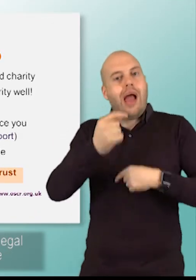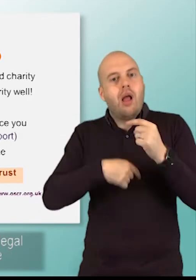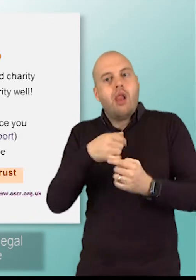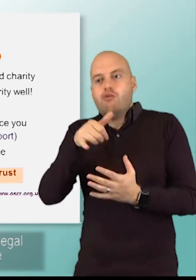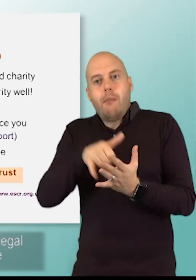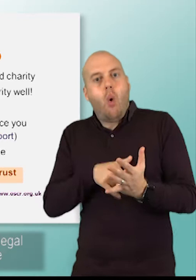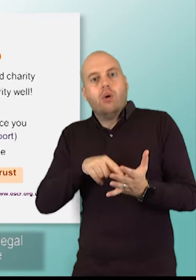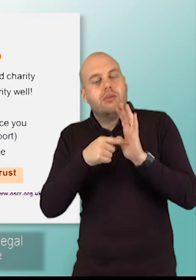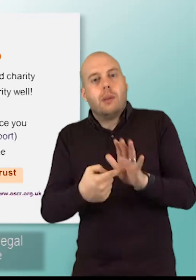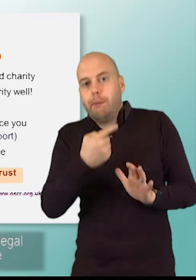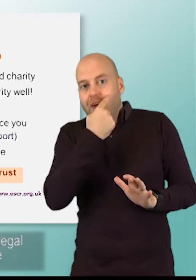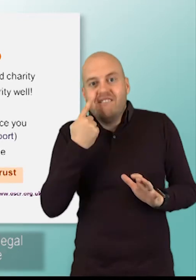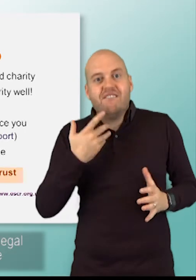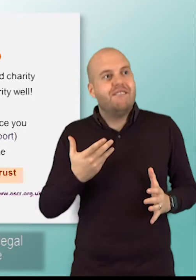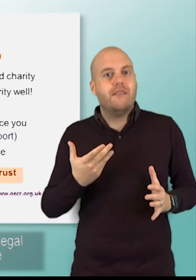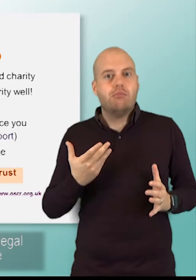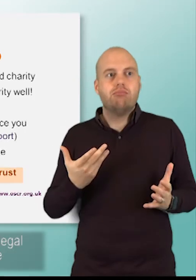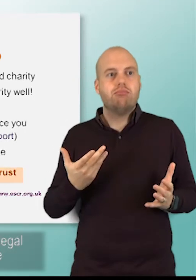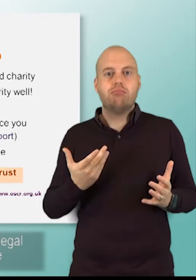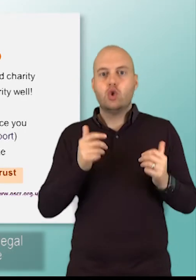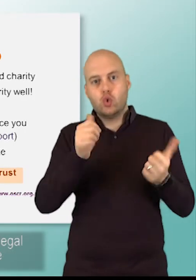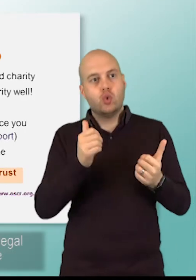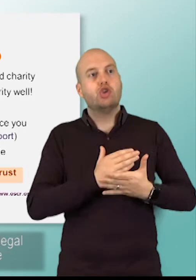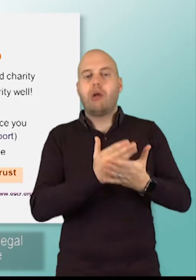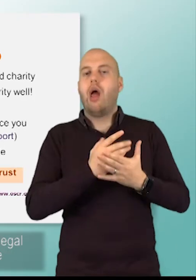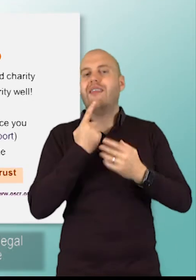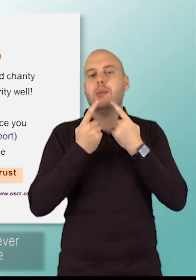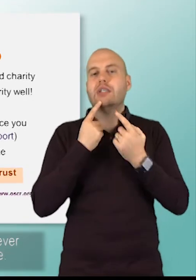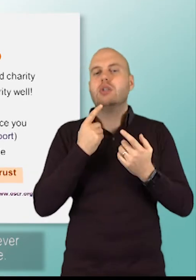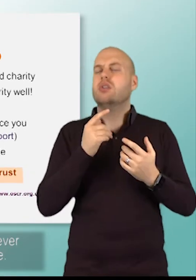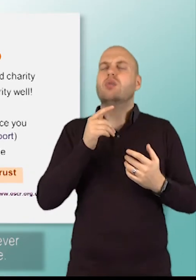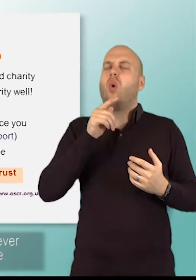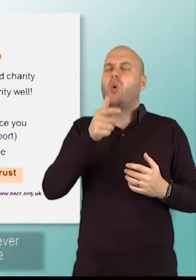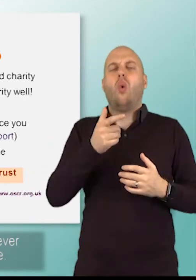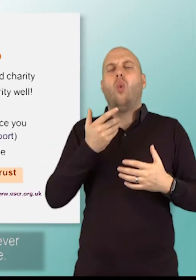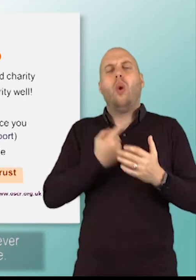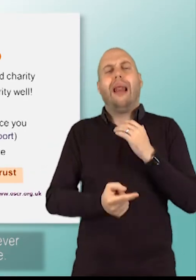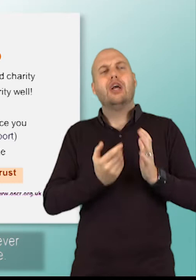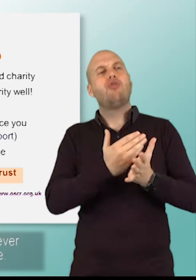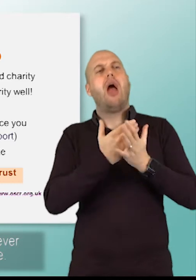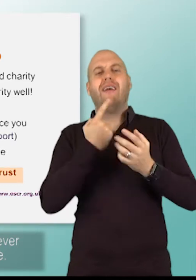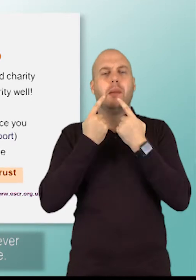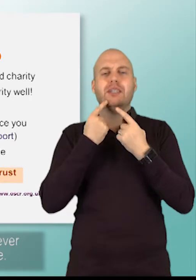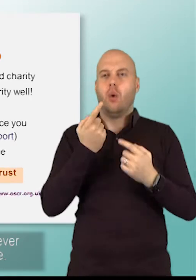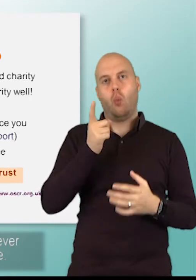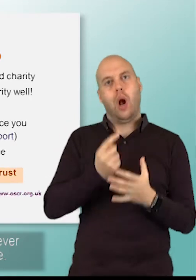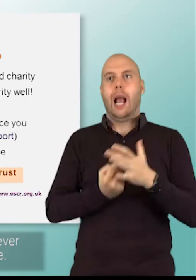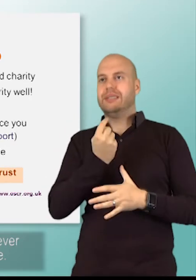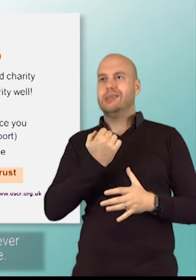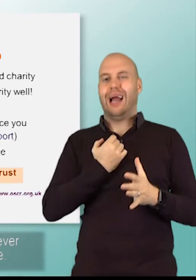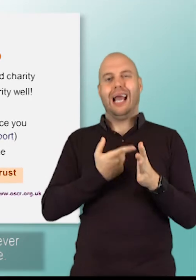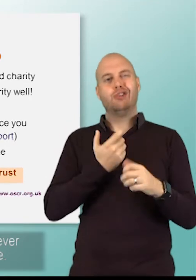a legal account of what happened at your AGM, but use it as an opportunity to tell your story, and